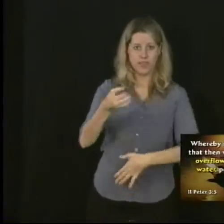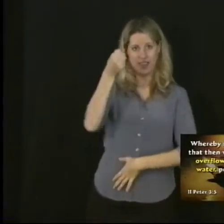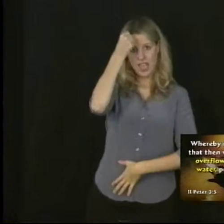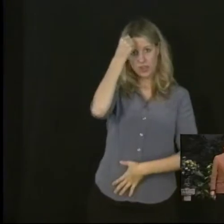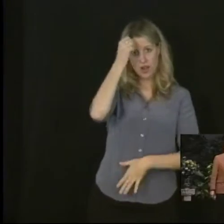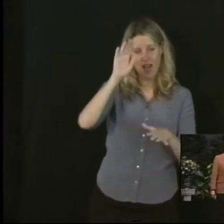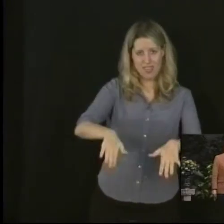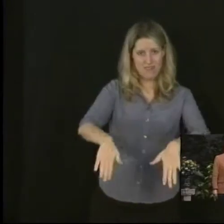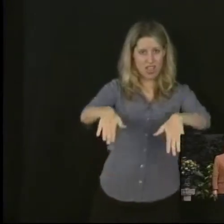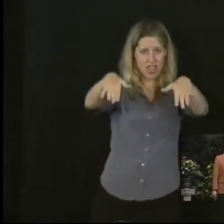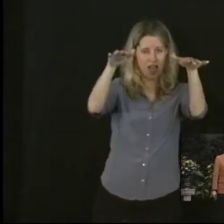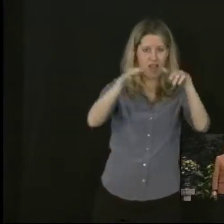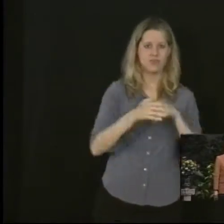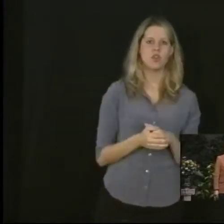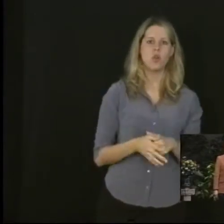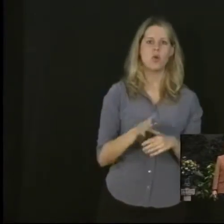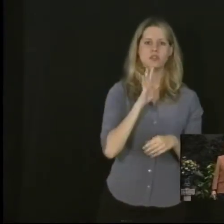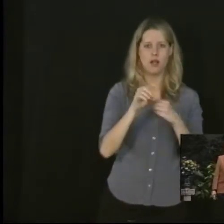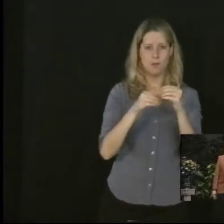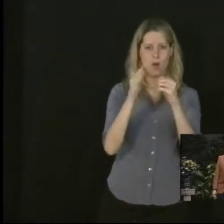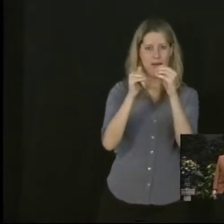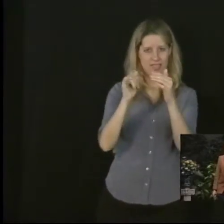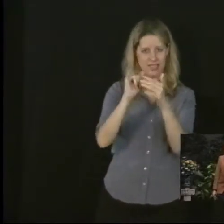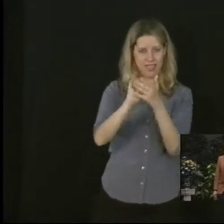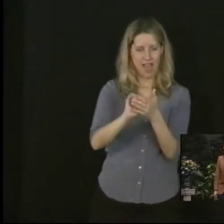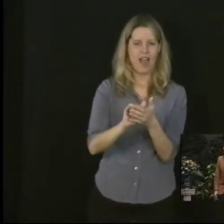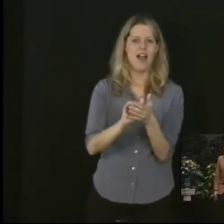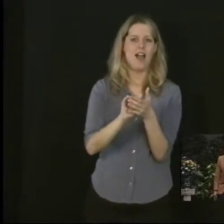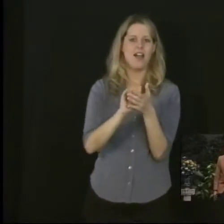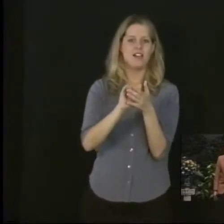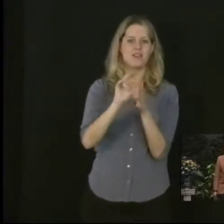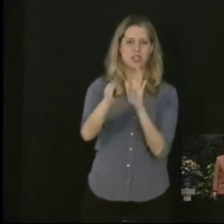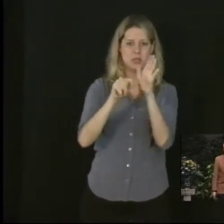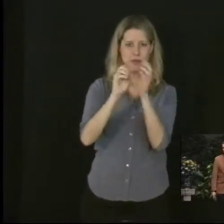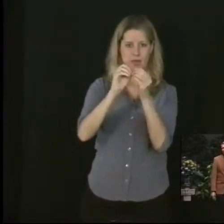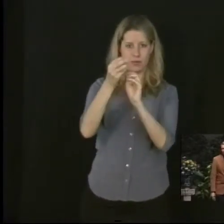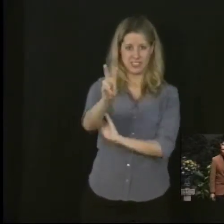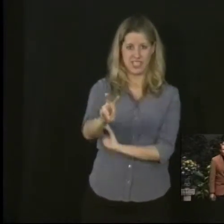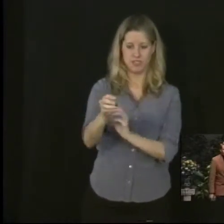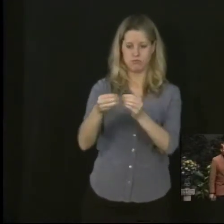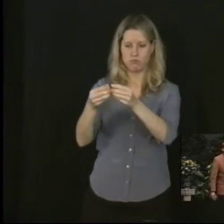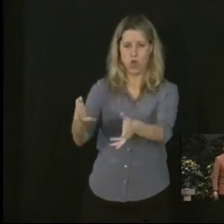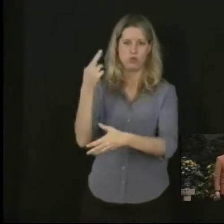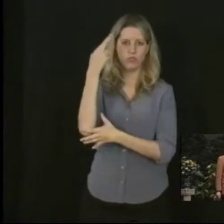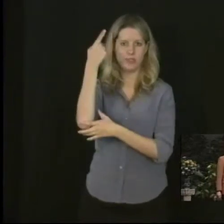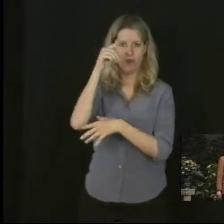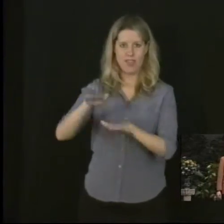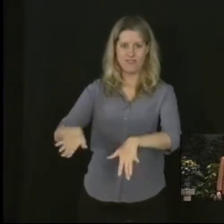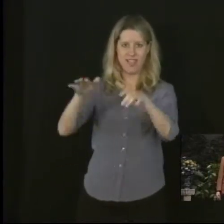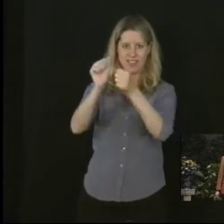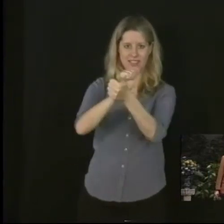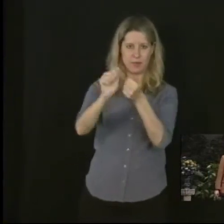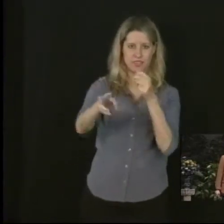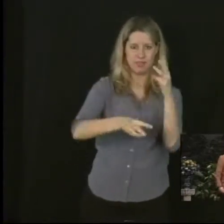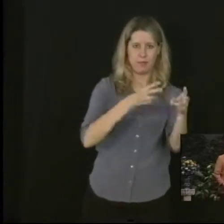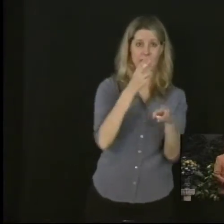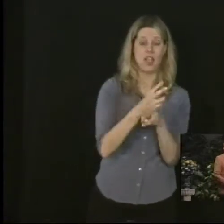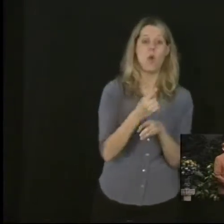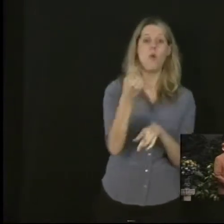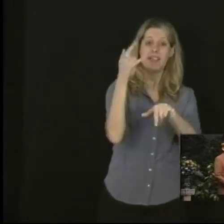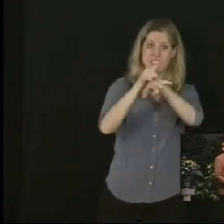flood. We'll cover lots more about the flood on videotape number 6. What caused the flood anyway, and what damage it did to this planet. Well,